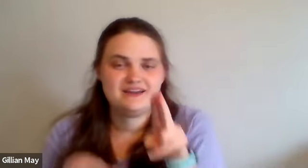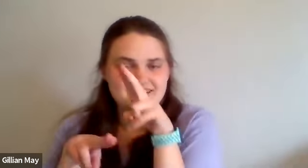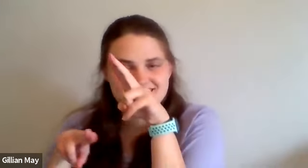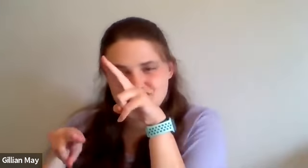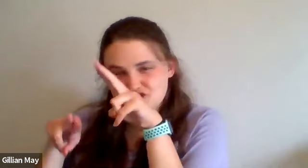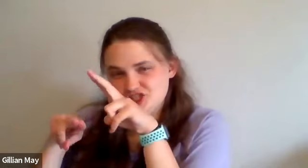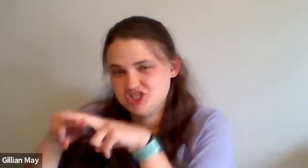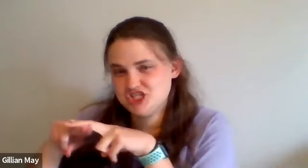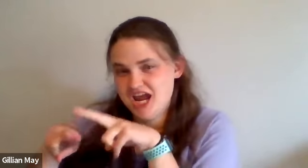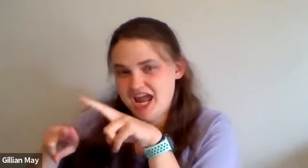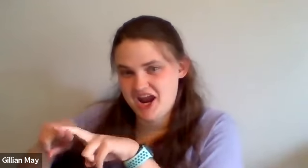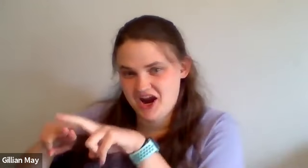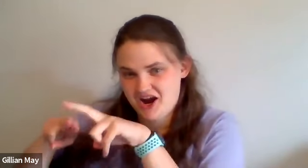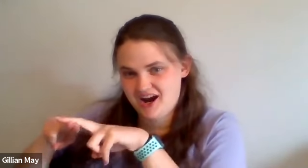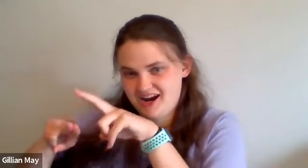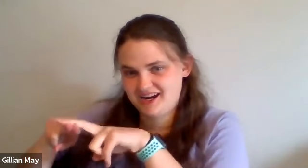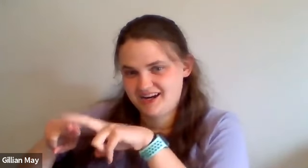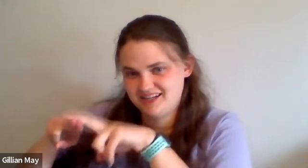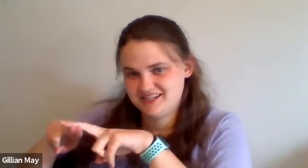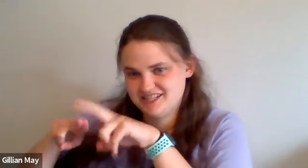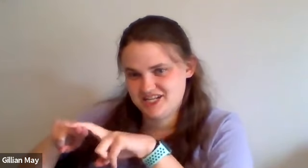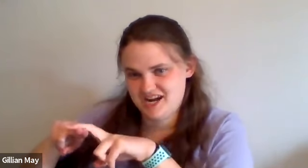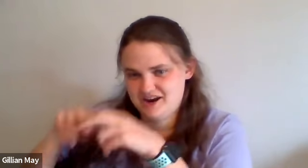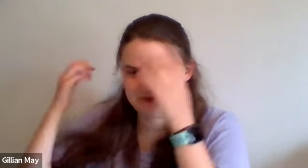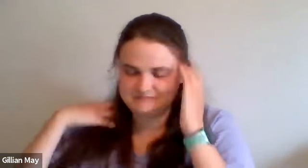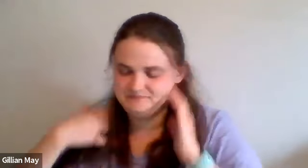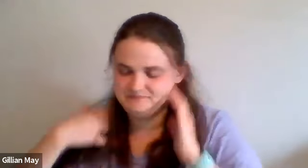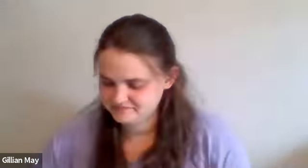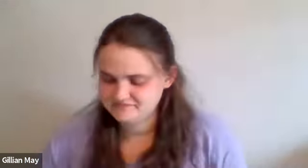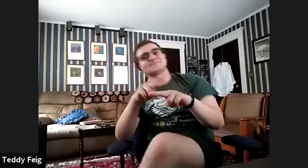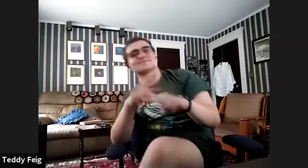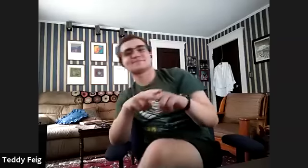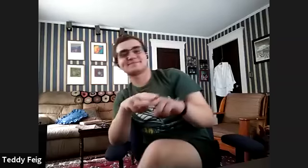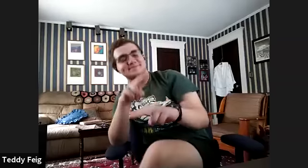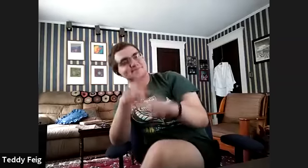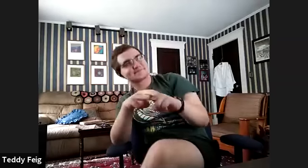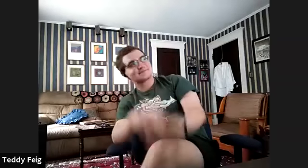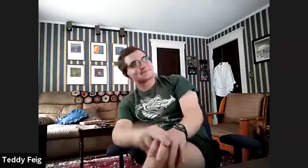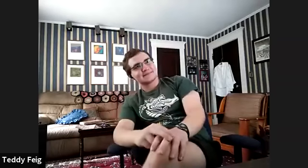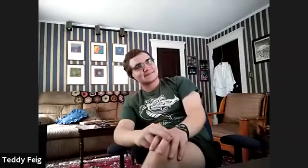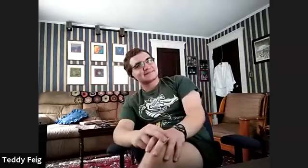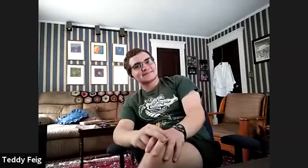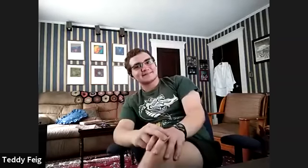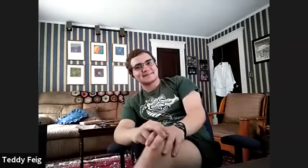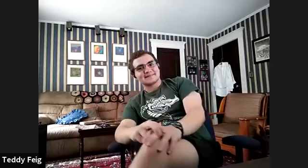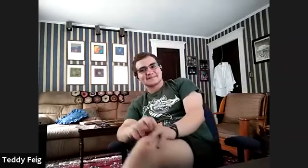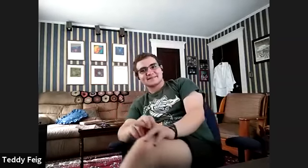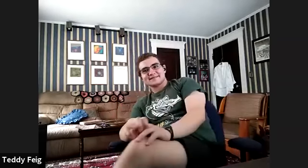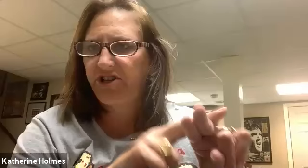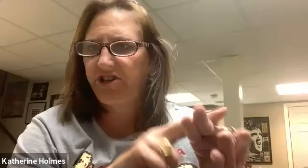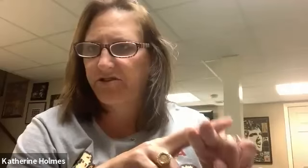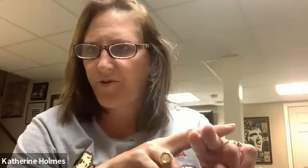sign is chair. Chair. Yeah, because sit is once and chairs